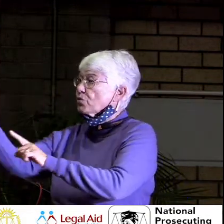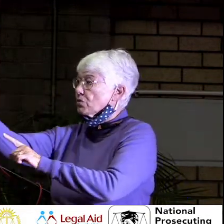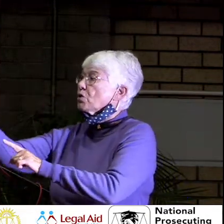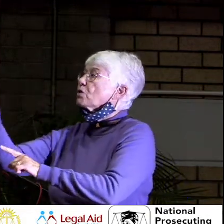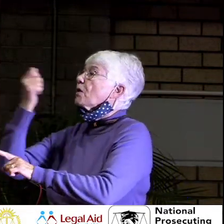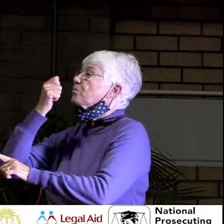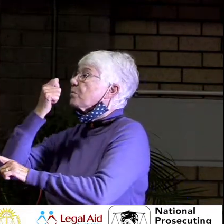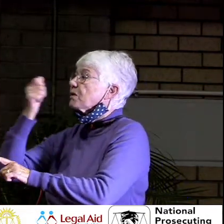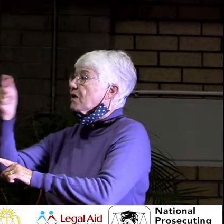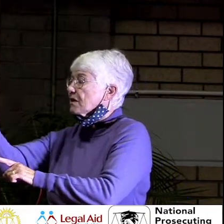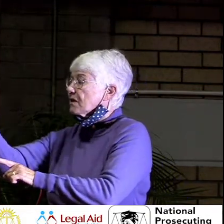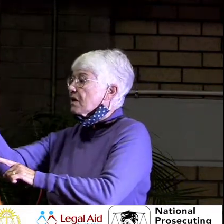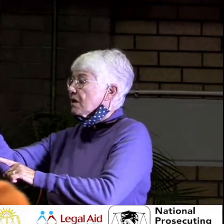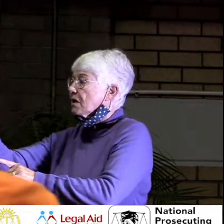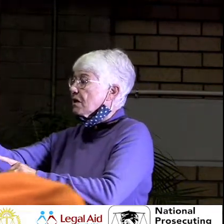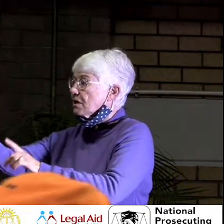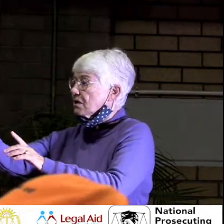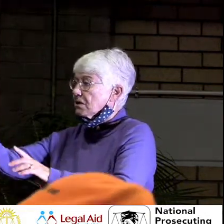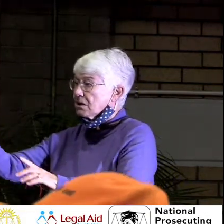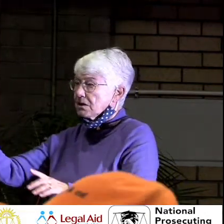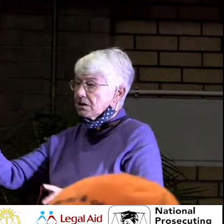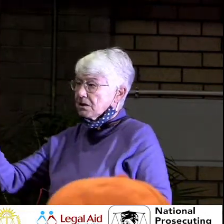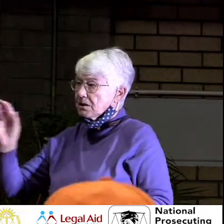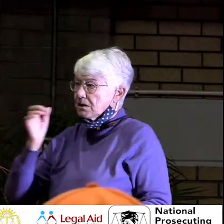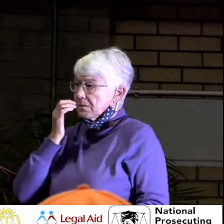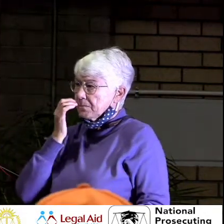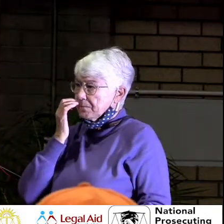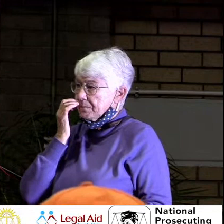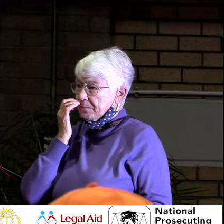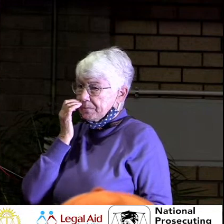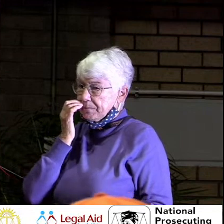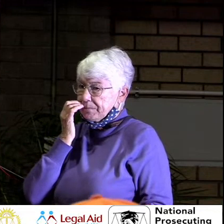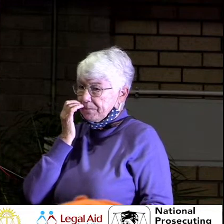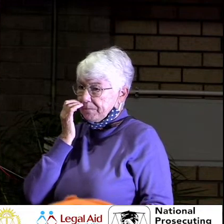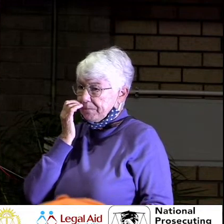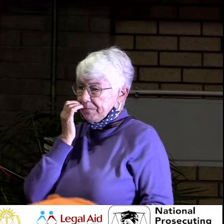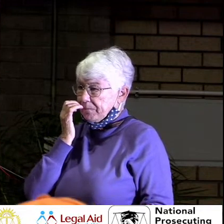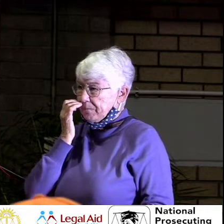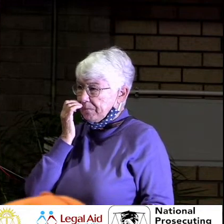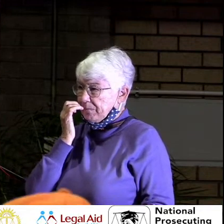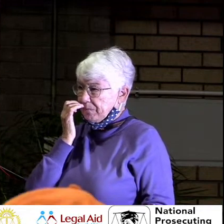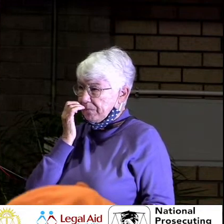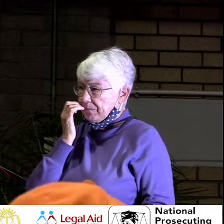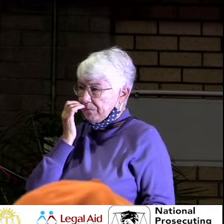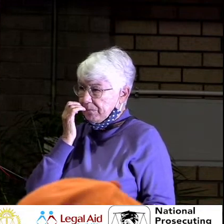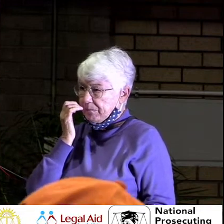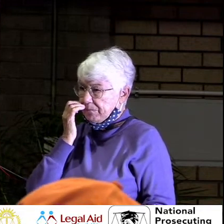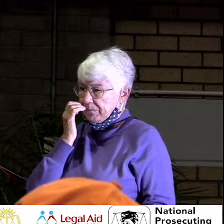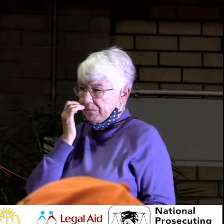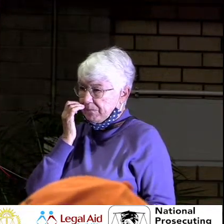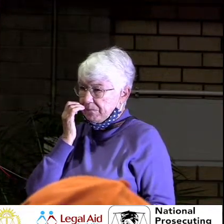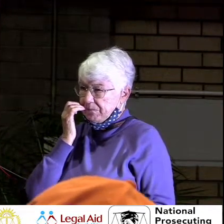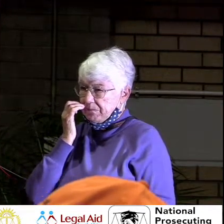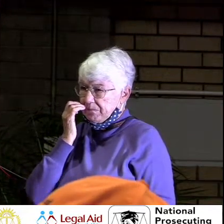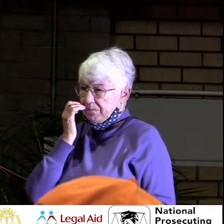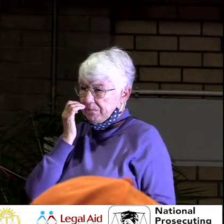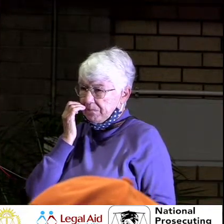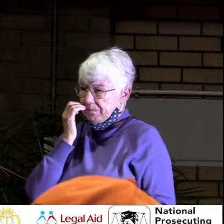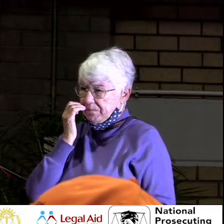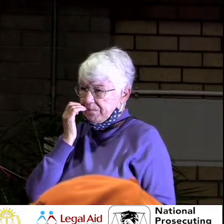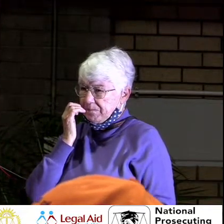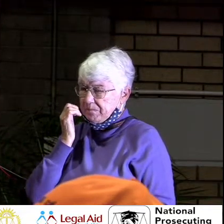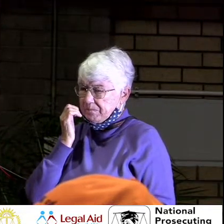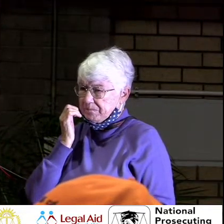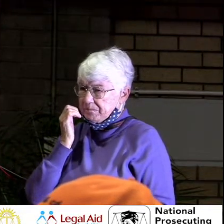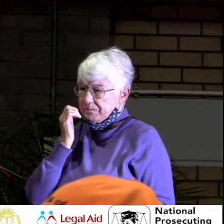please be short, brief, to the point. Don't give us a long story. Asnas